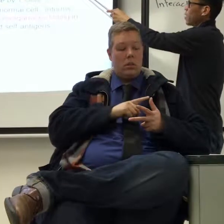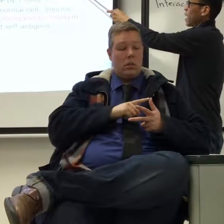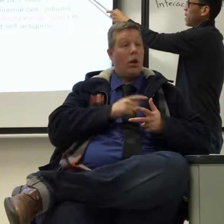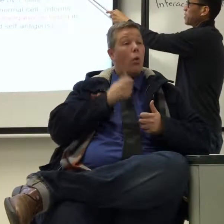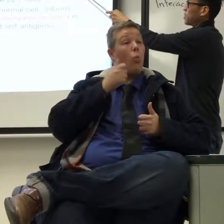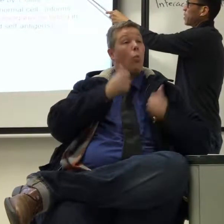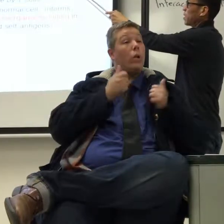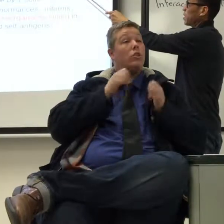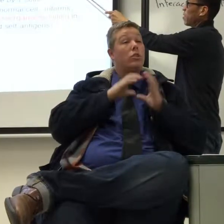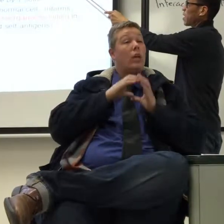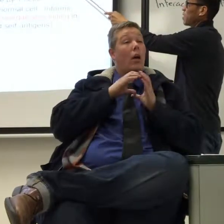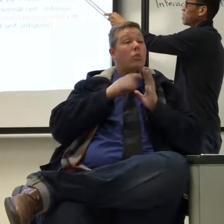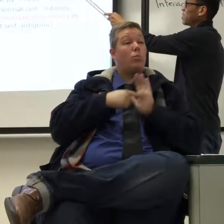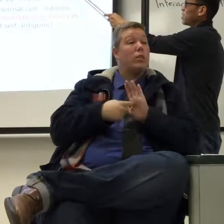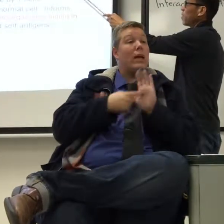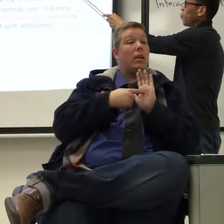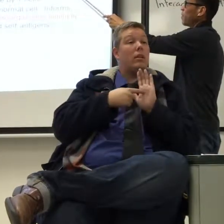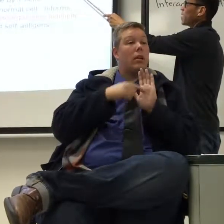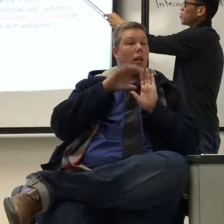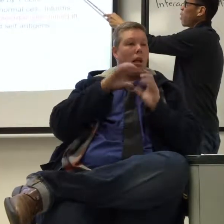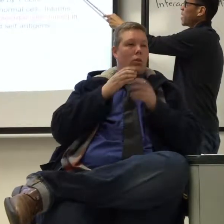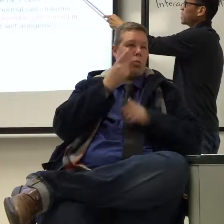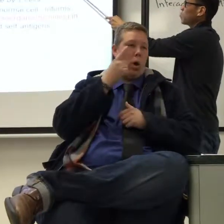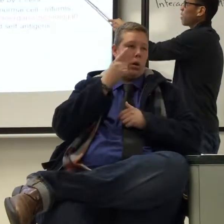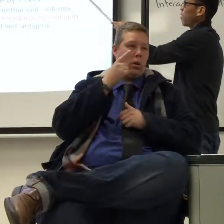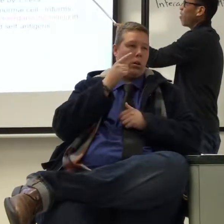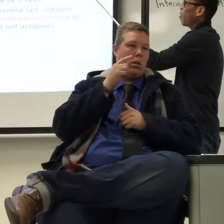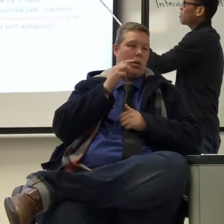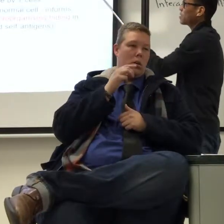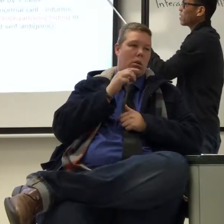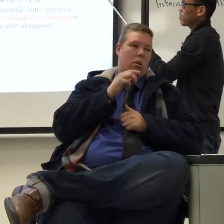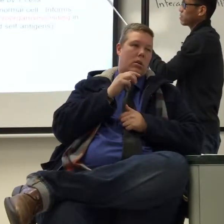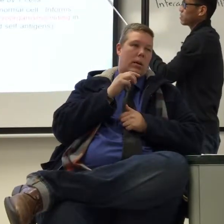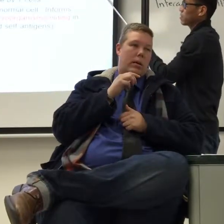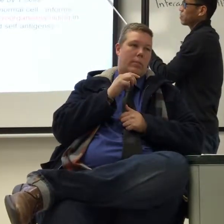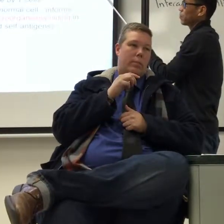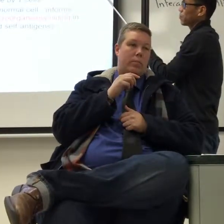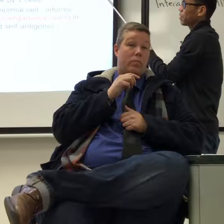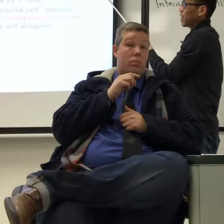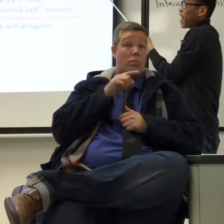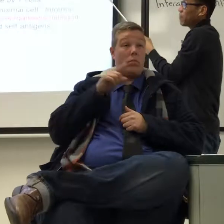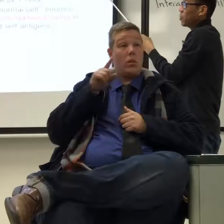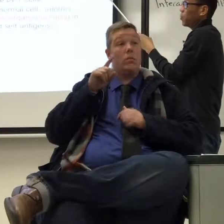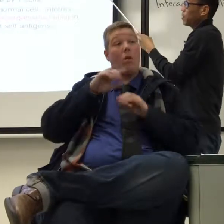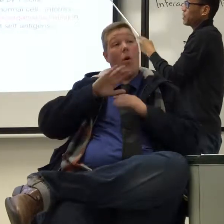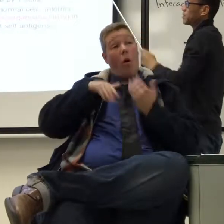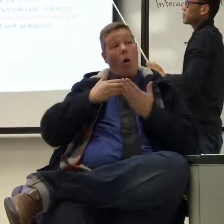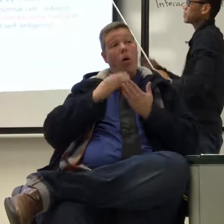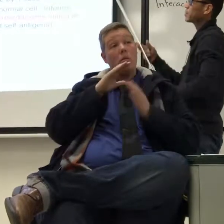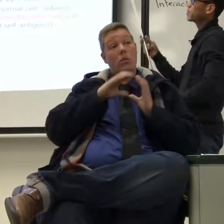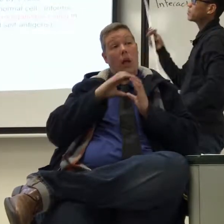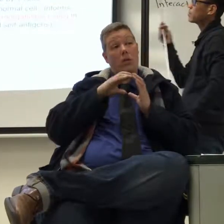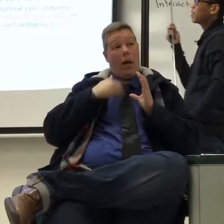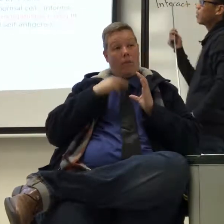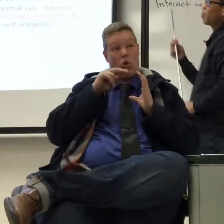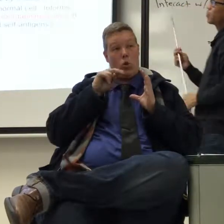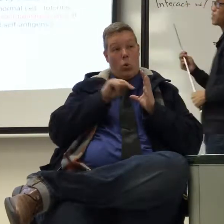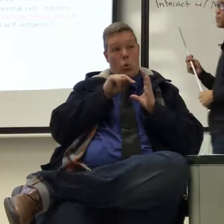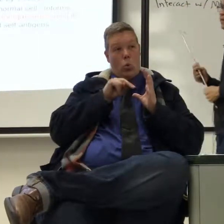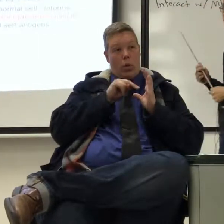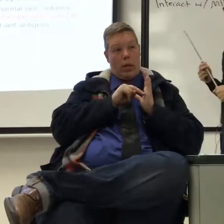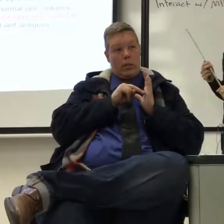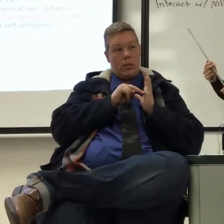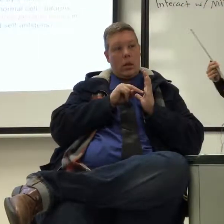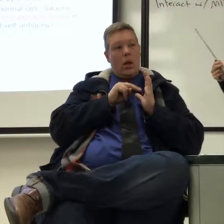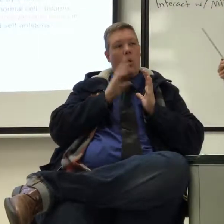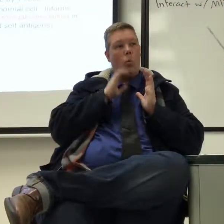Class 1 MHC? Okay, this is the one that's widespread. All cells that have a nucleus will present